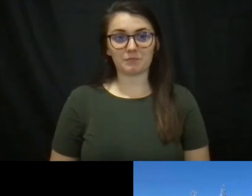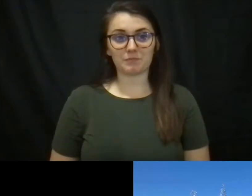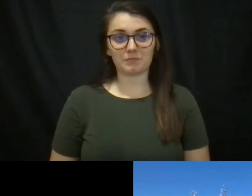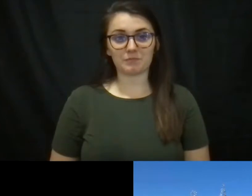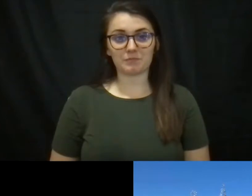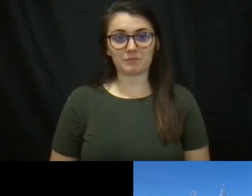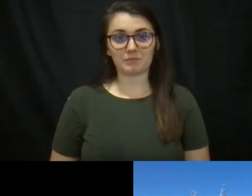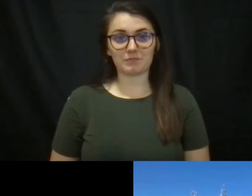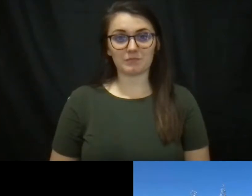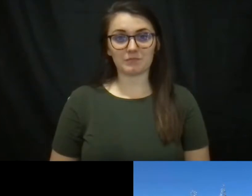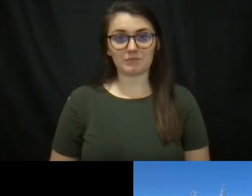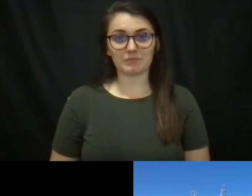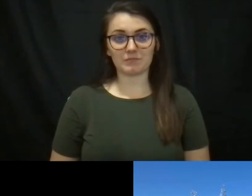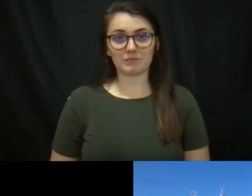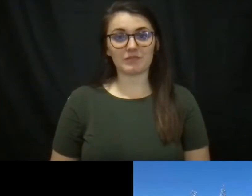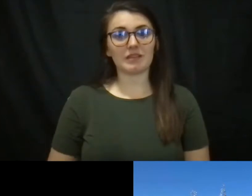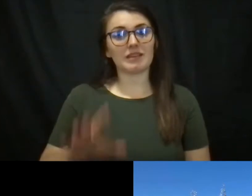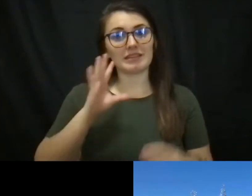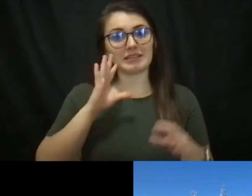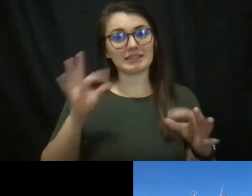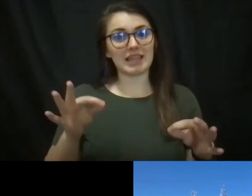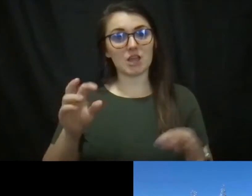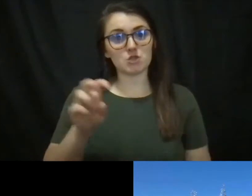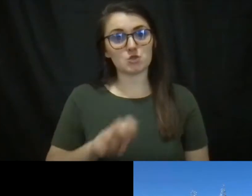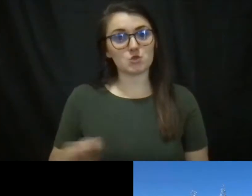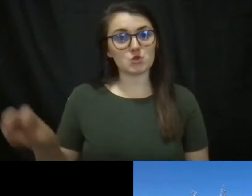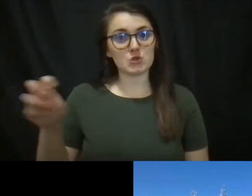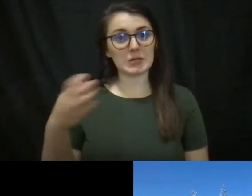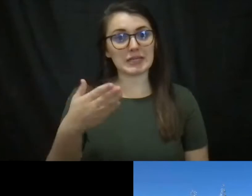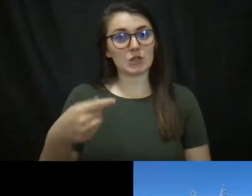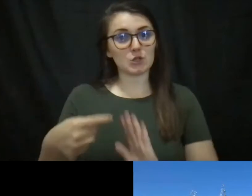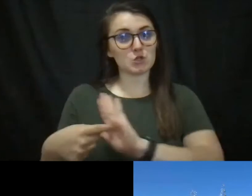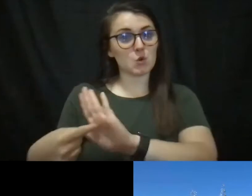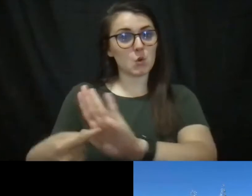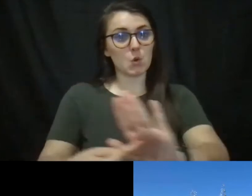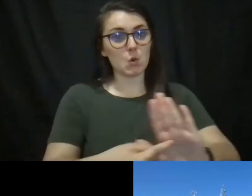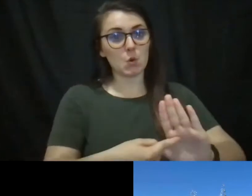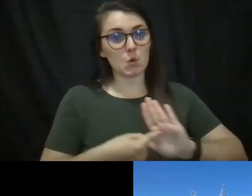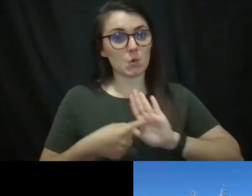decided to do that tour there. Yeah, to show you what the radio station was like.